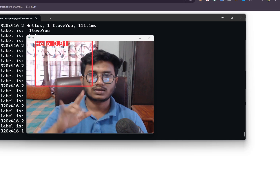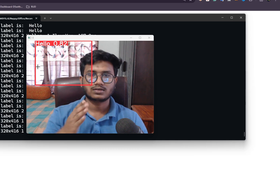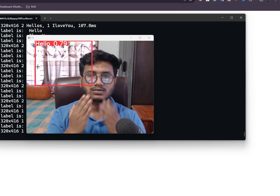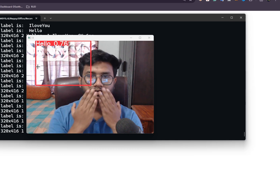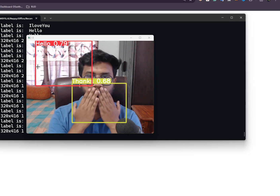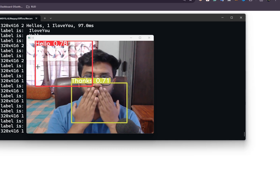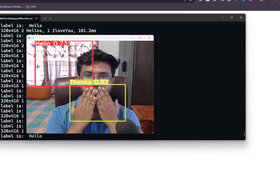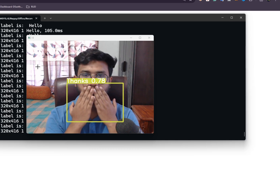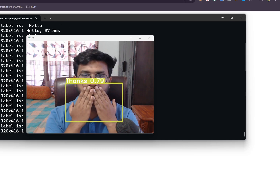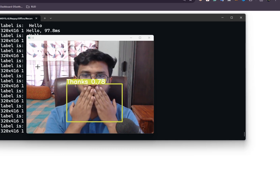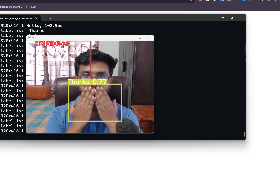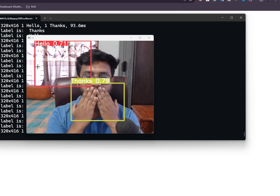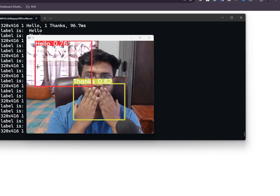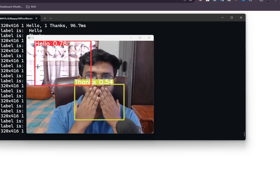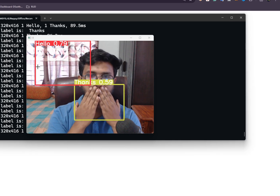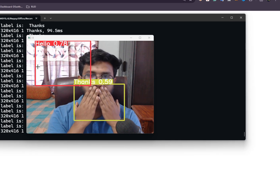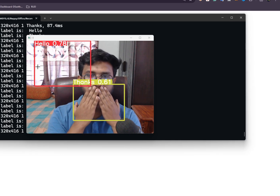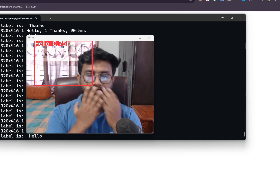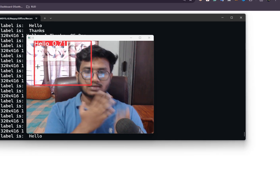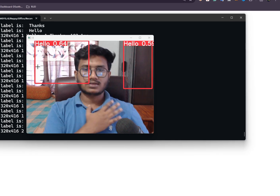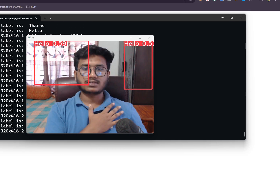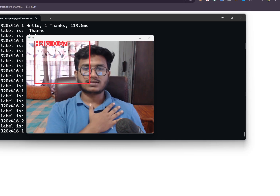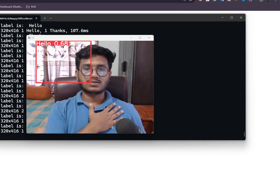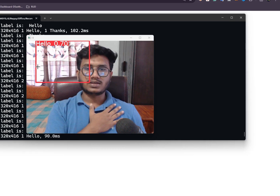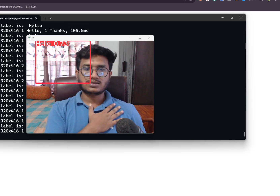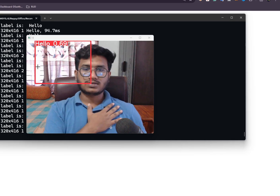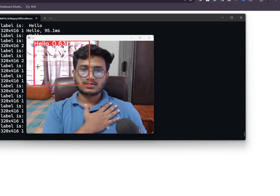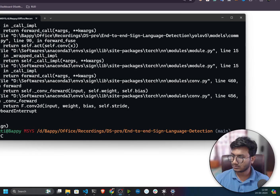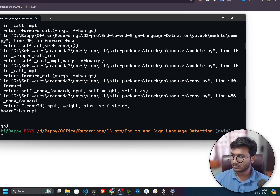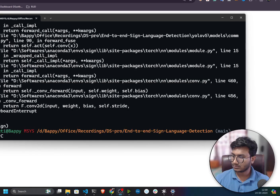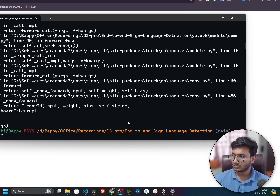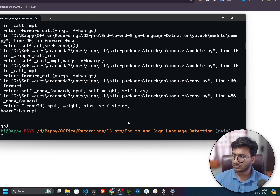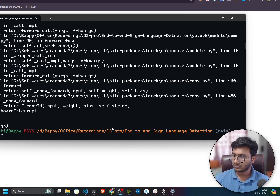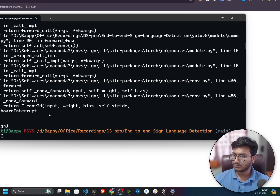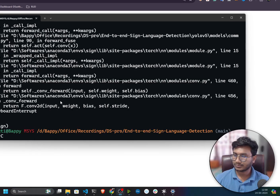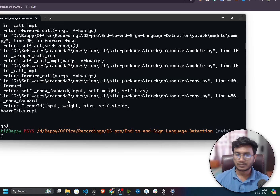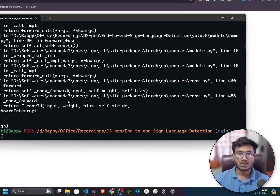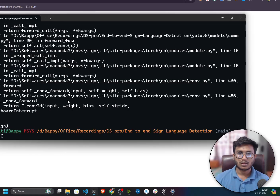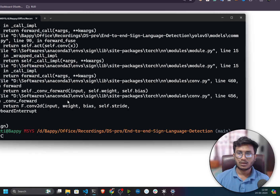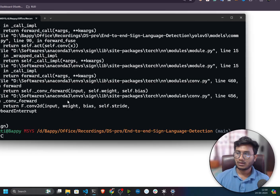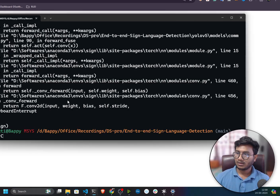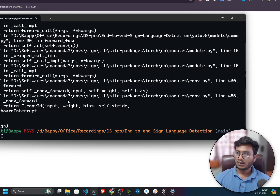Okay. So this is thanks. This is please.